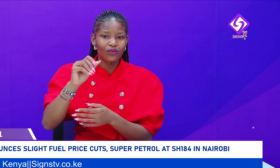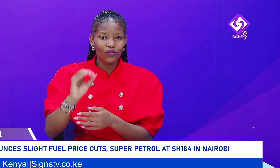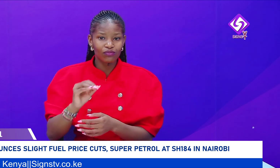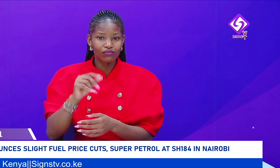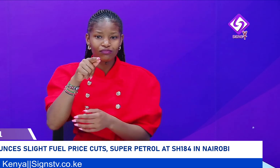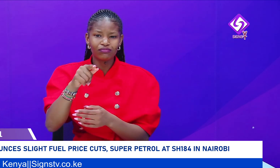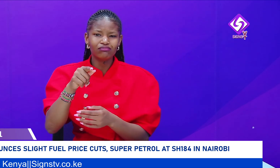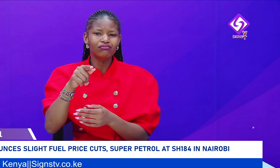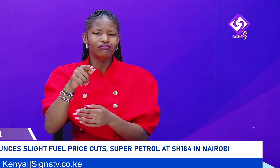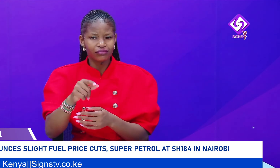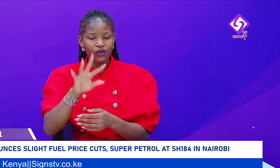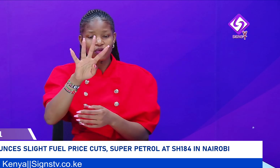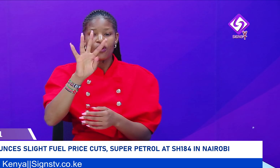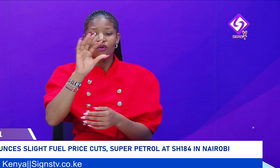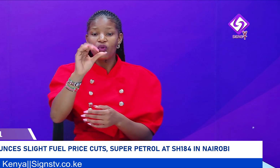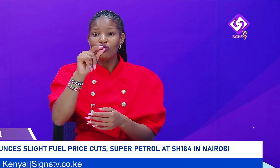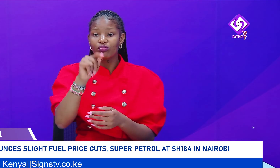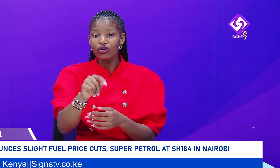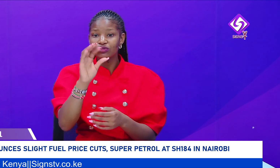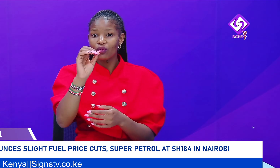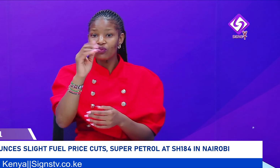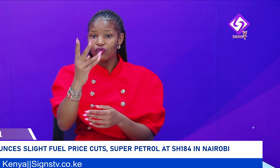landed cost of imported petroleum products.